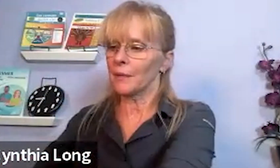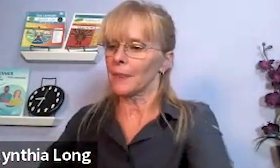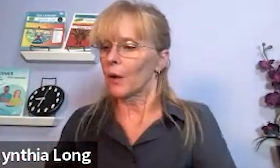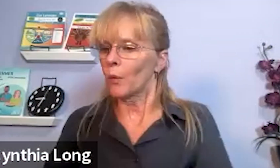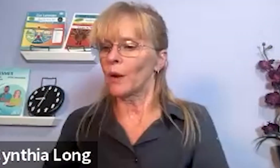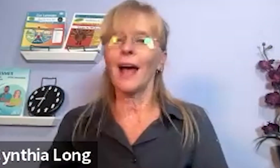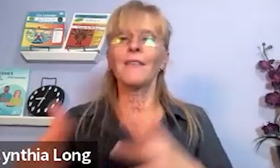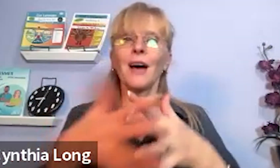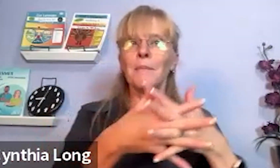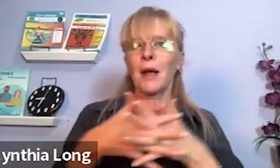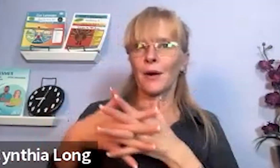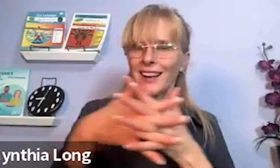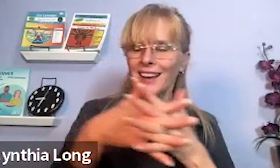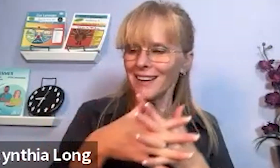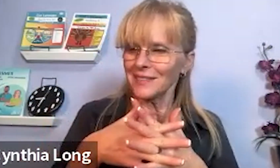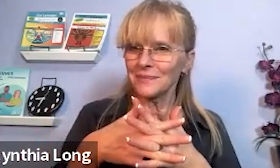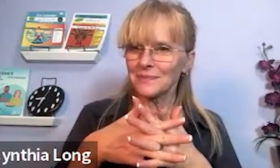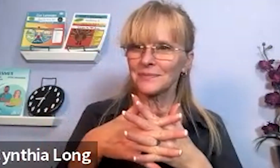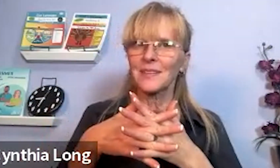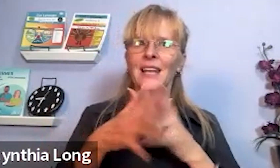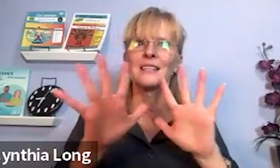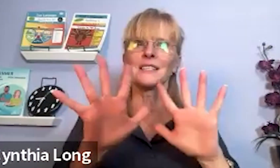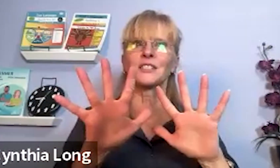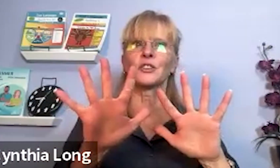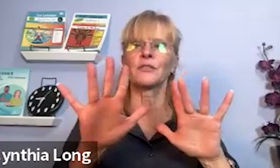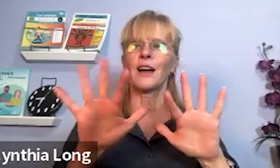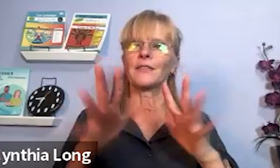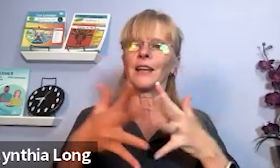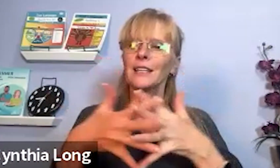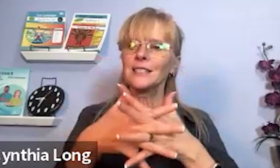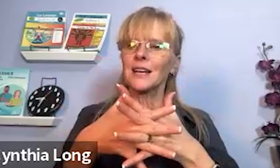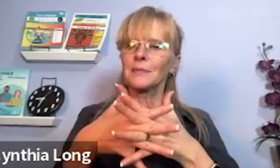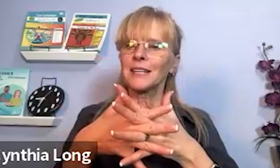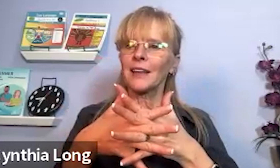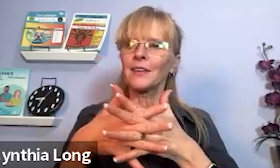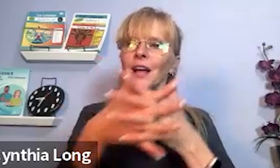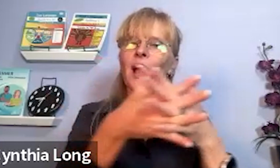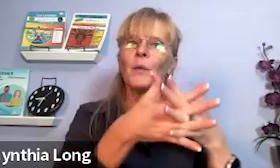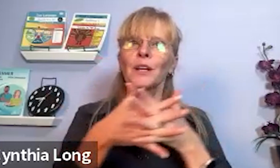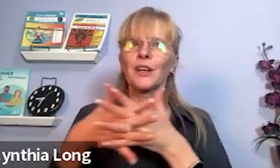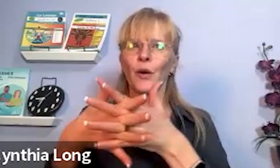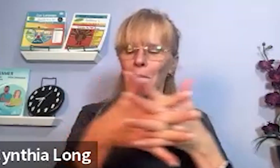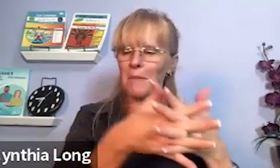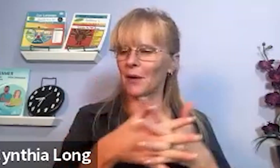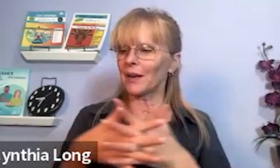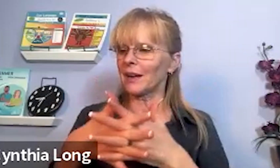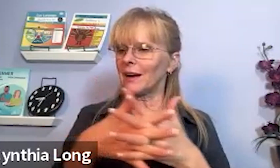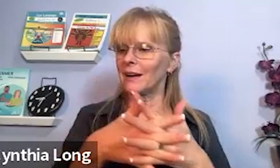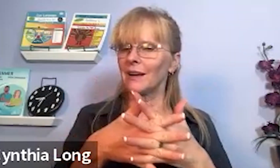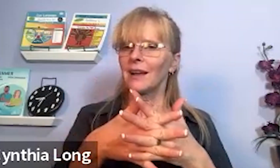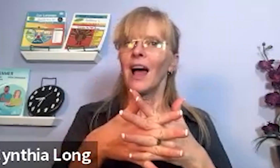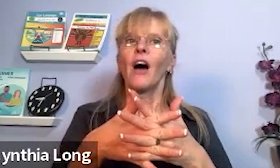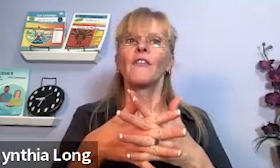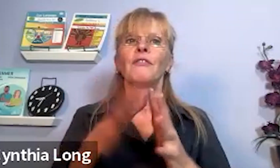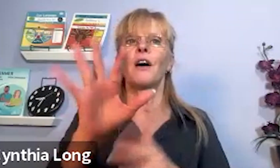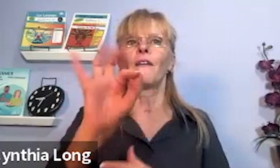Here we go. We have America, and this is your 5 hands come together. We're gonna go